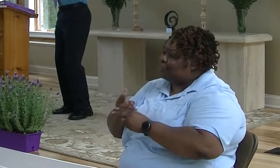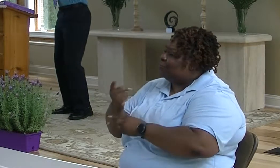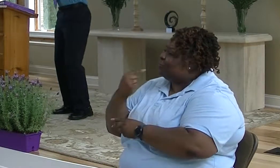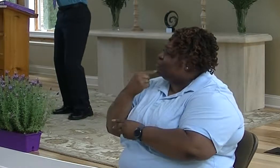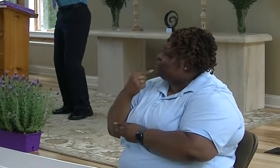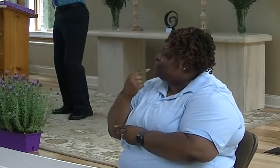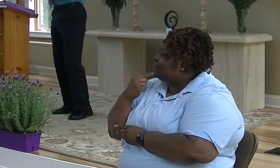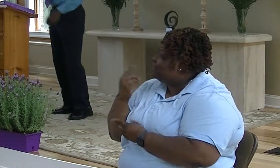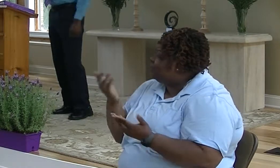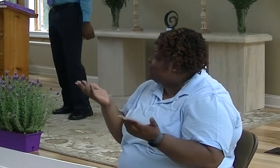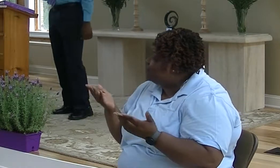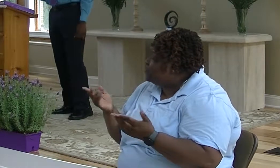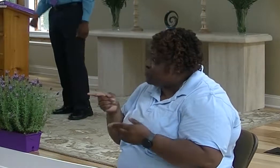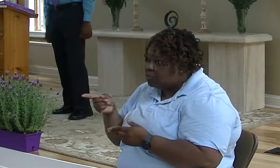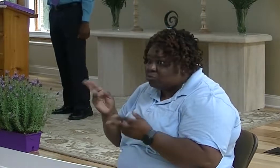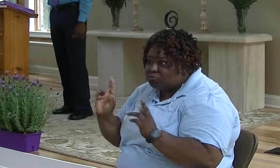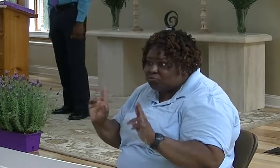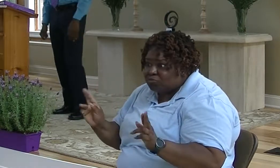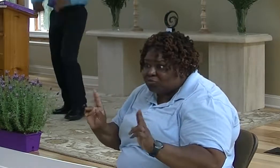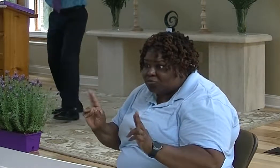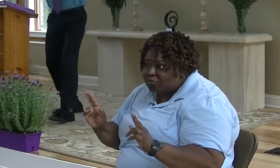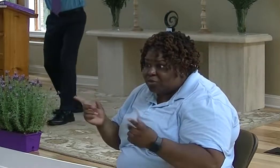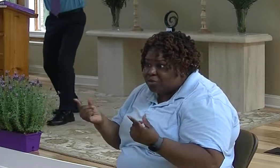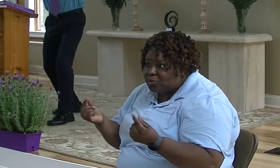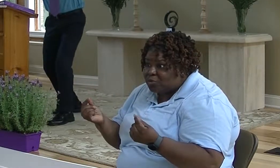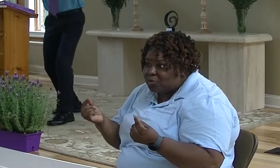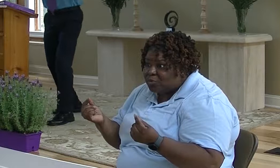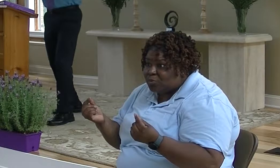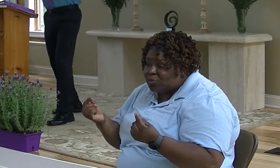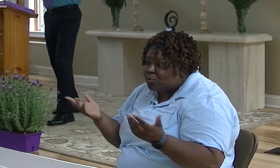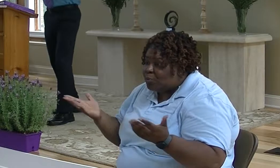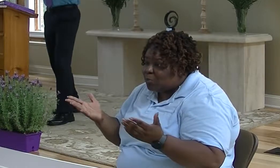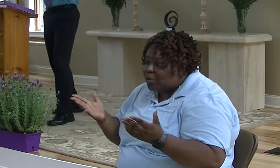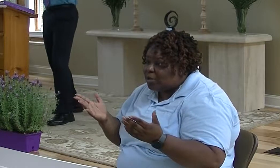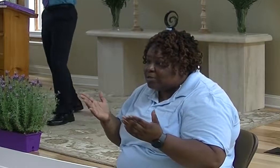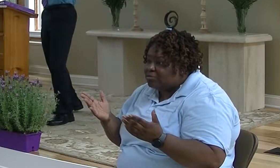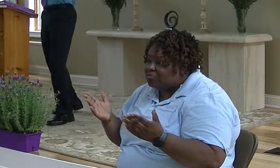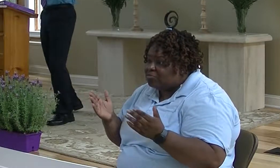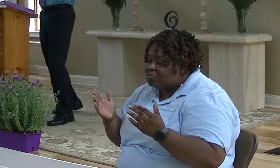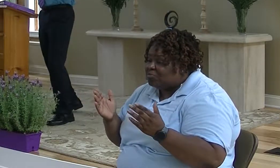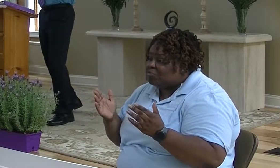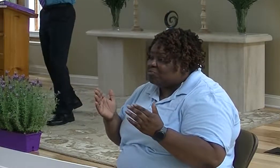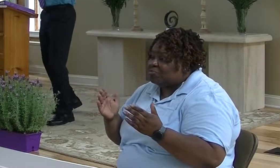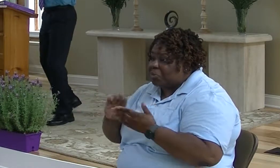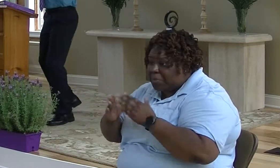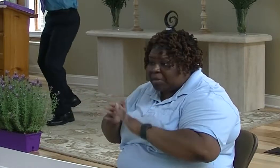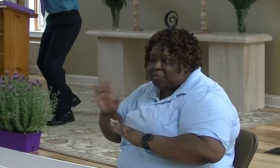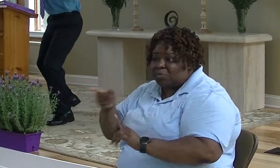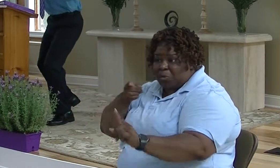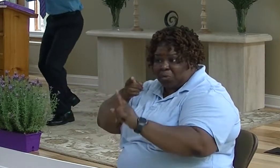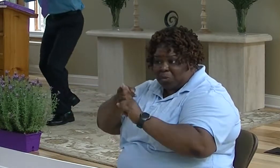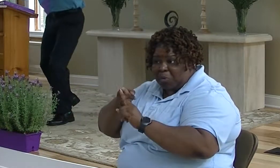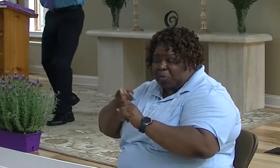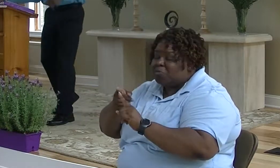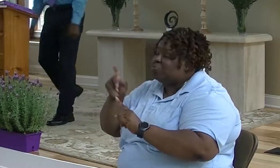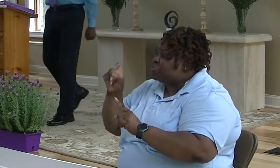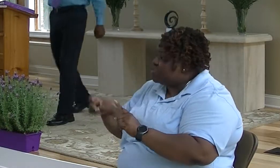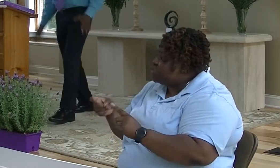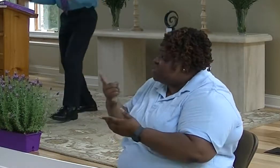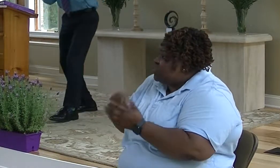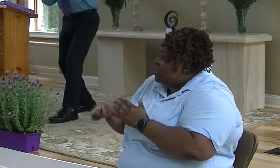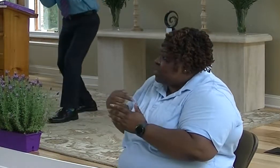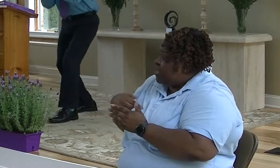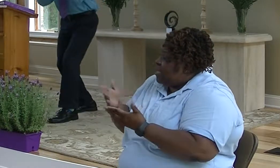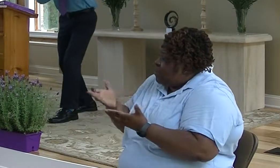saying, are you ready to go play? This is what I want to be in you, with you, as you, and through